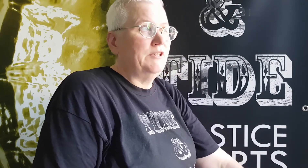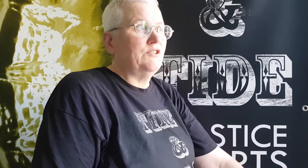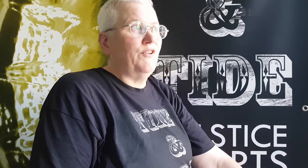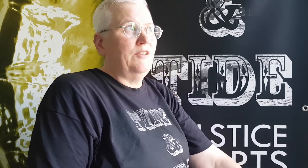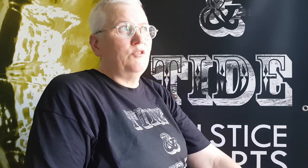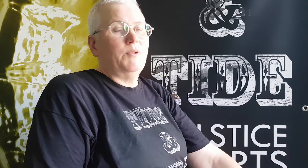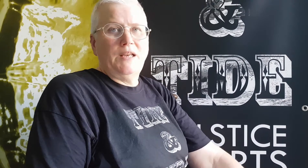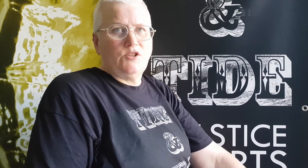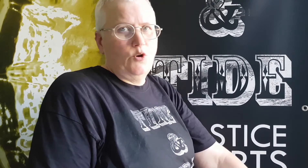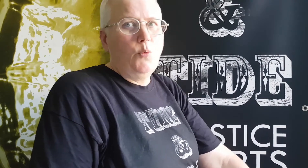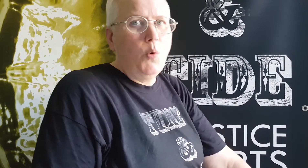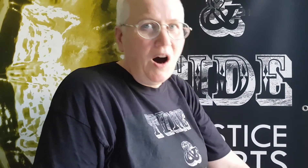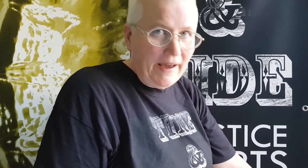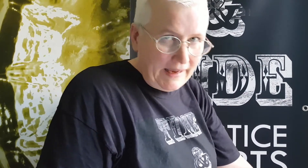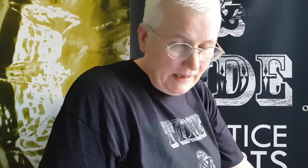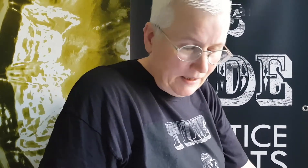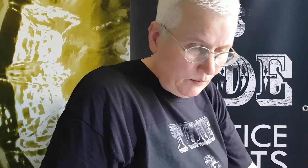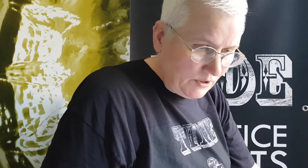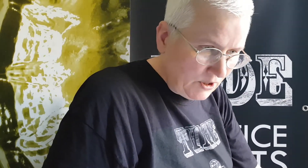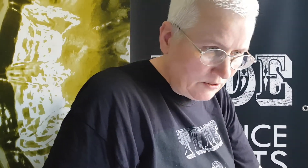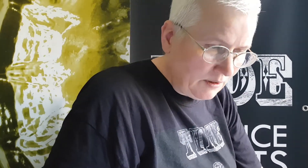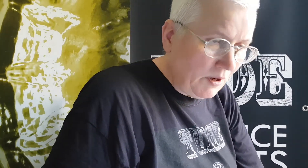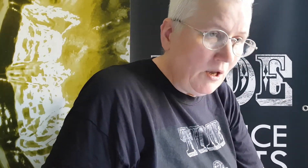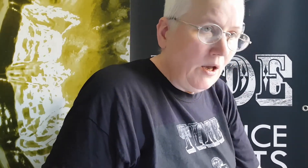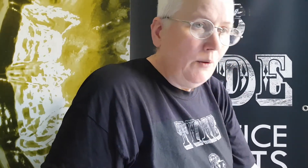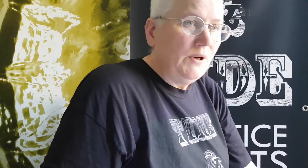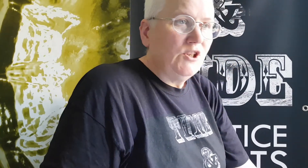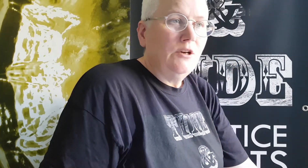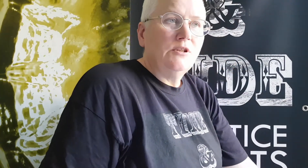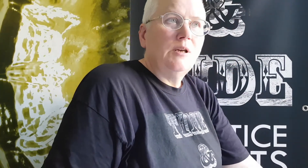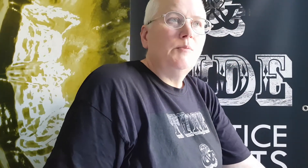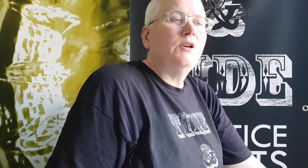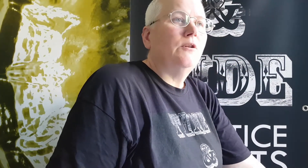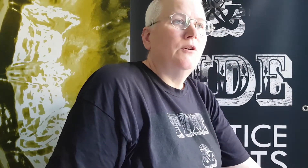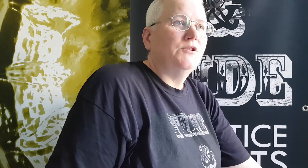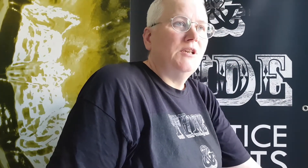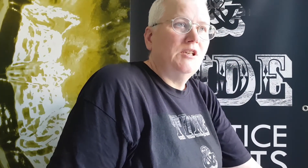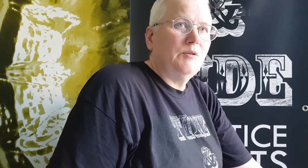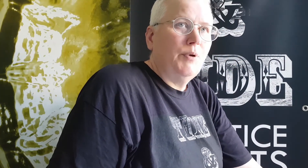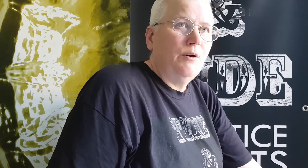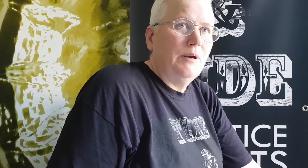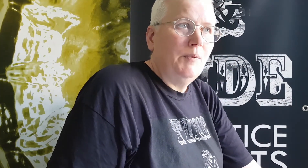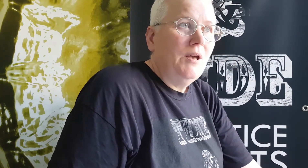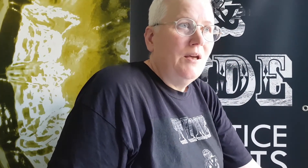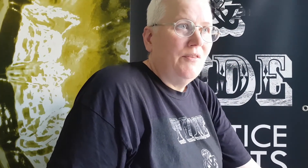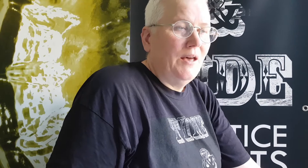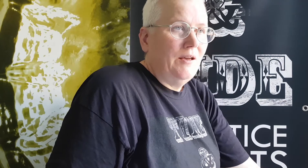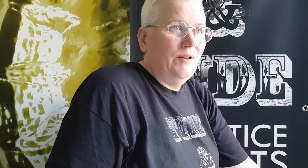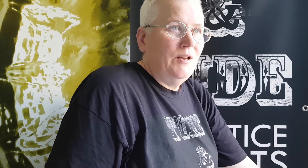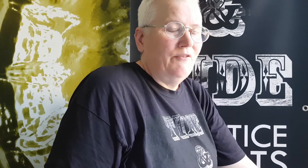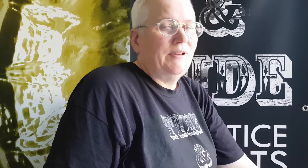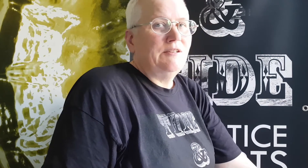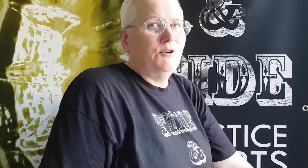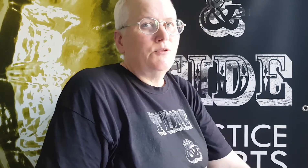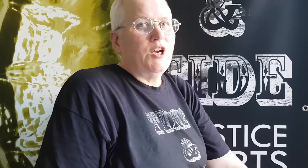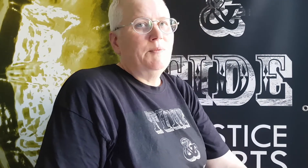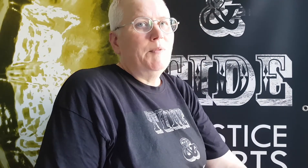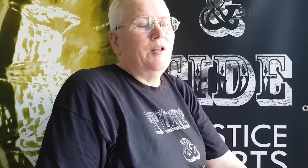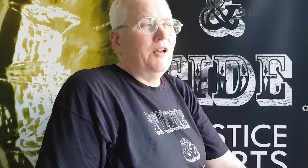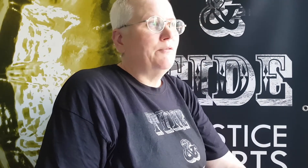his faith, but that's not why we chose him. We chose him because it is a poem that, at a very difficult time in my life, was